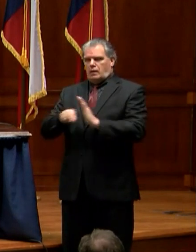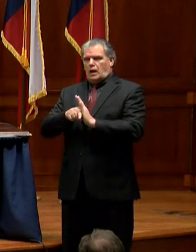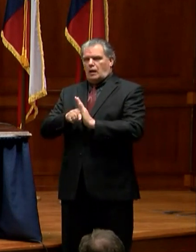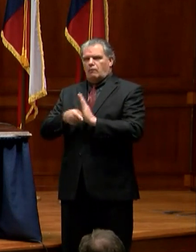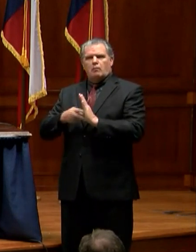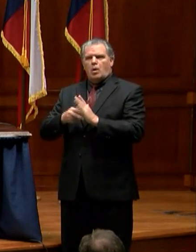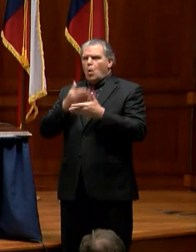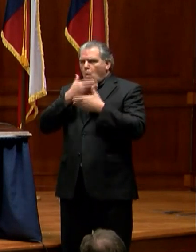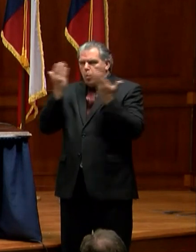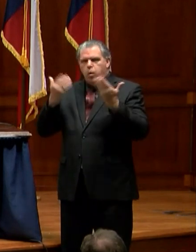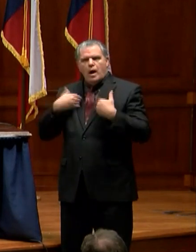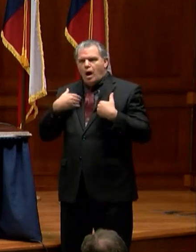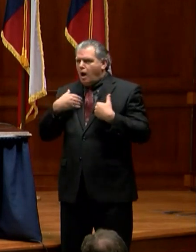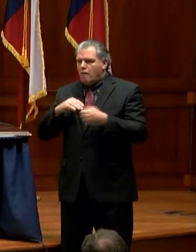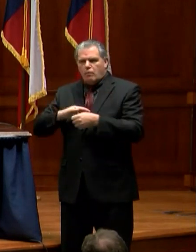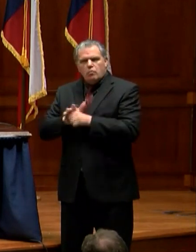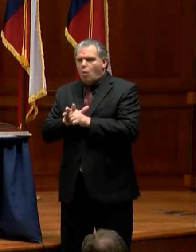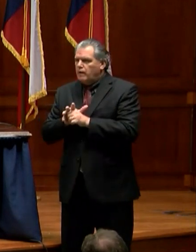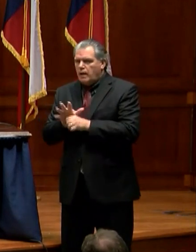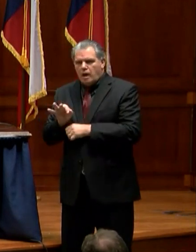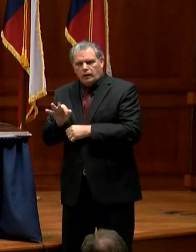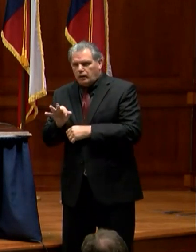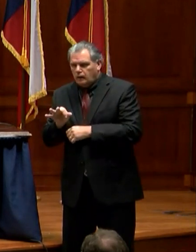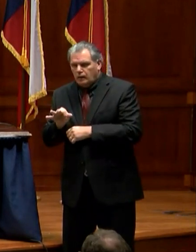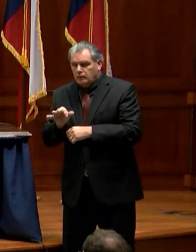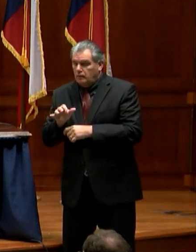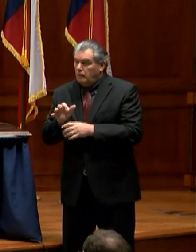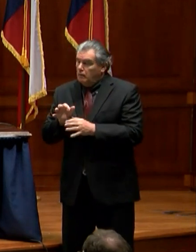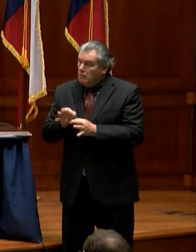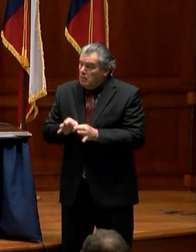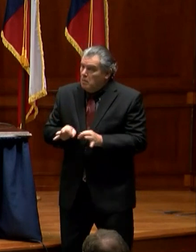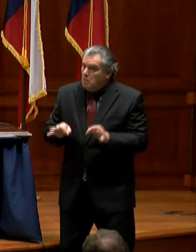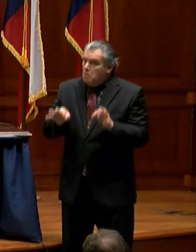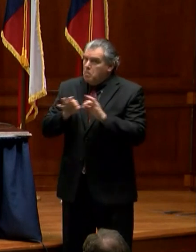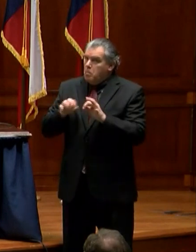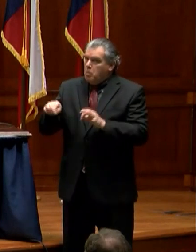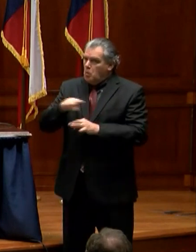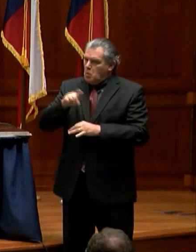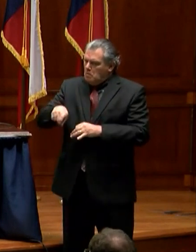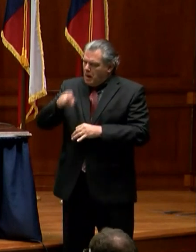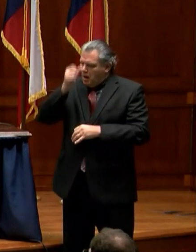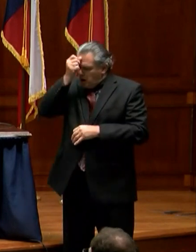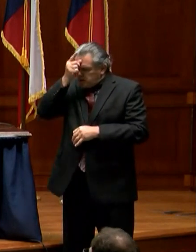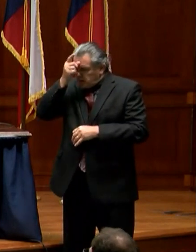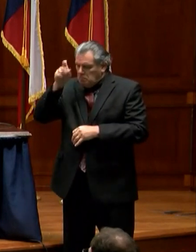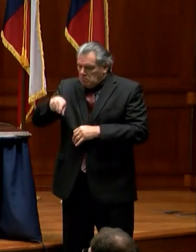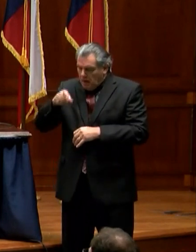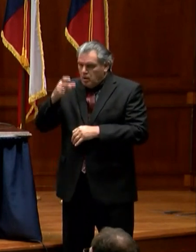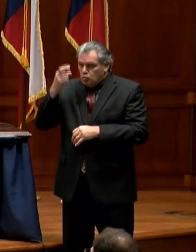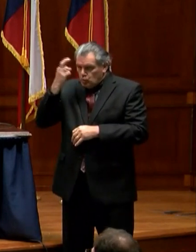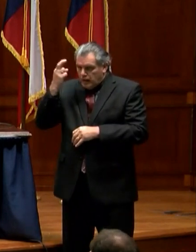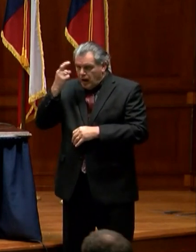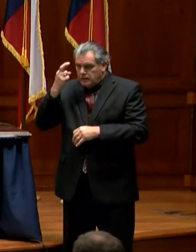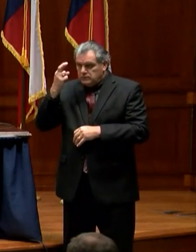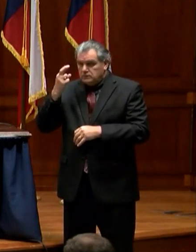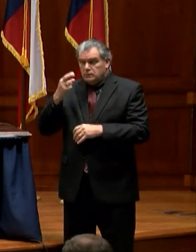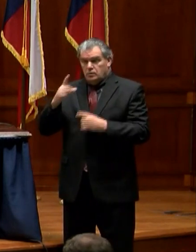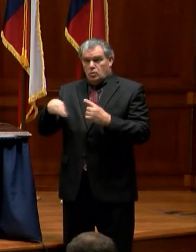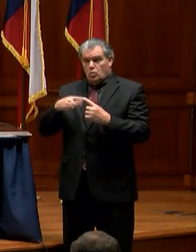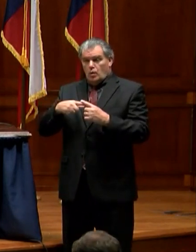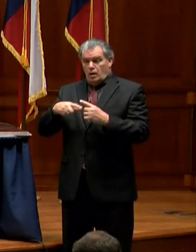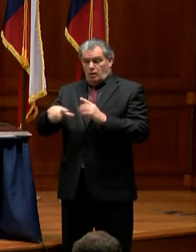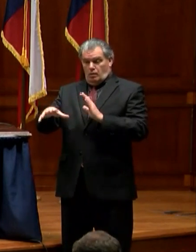COVID-19. Very importantly, this is something everybody must need to begin to comprehend, and that is receiving a negative